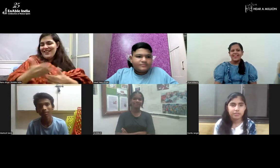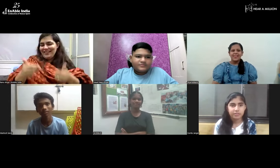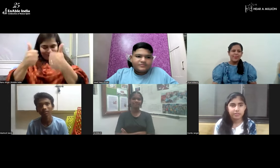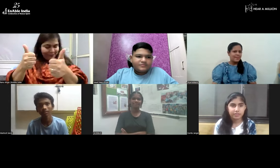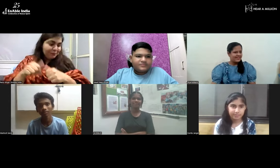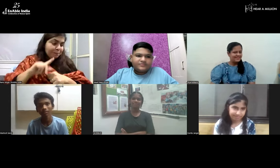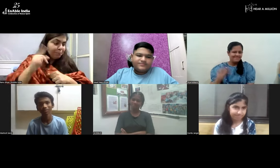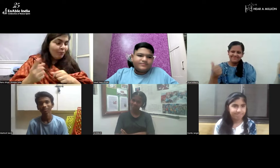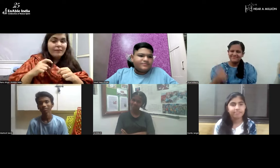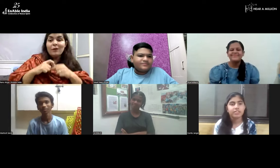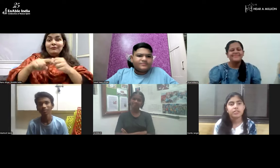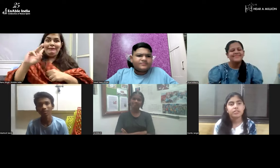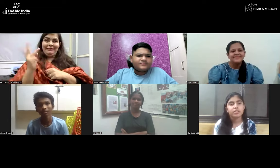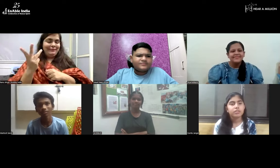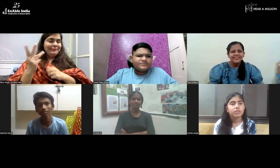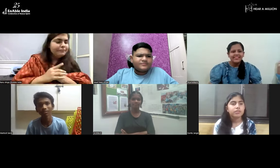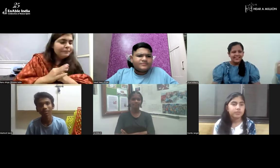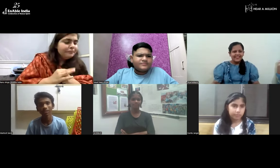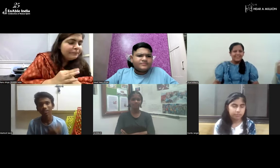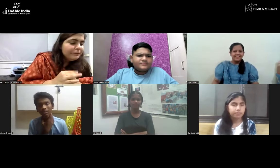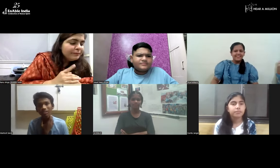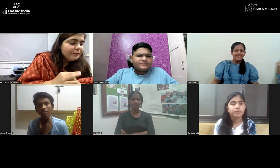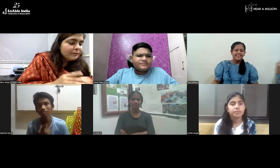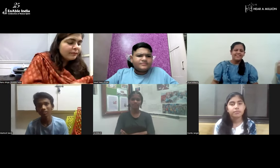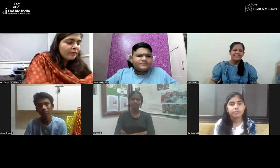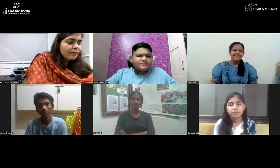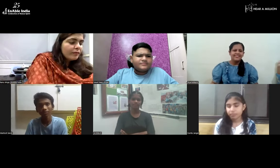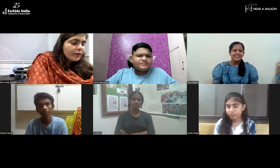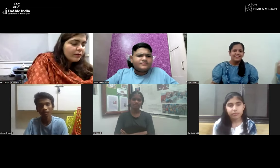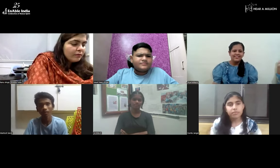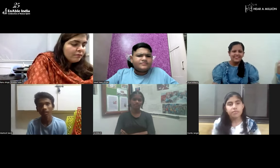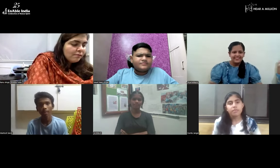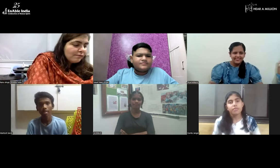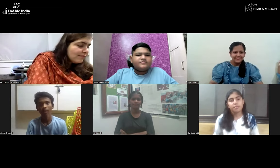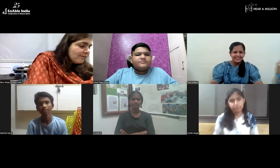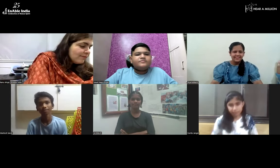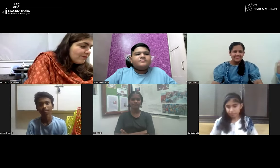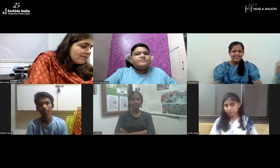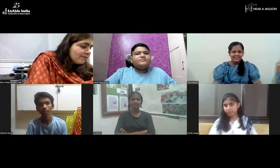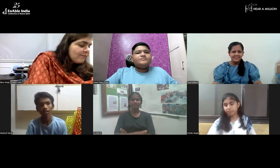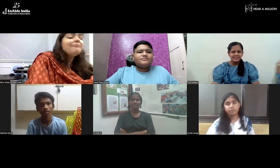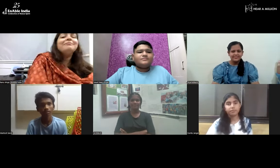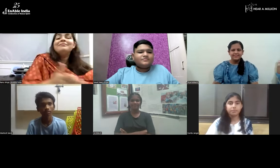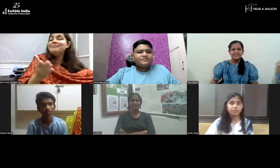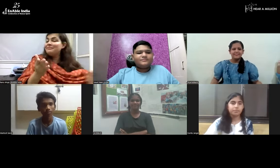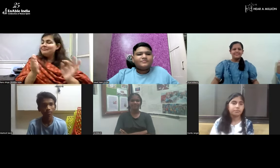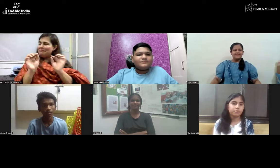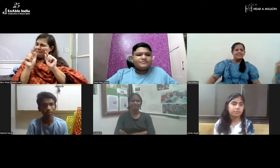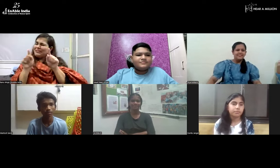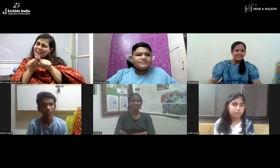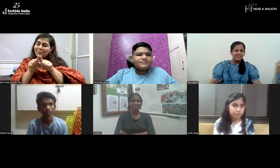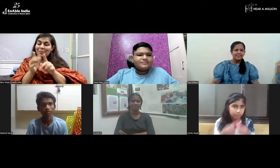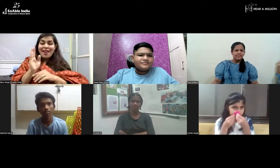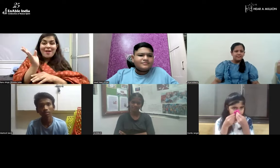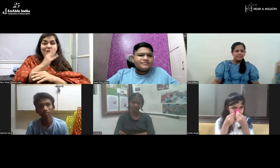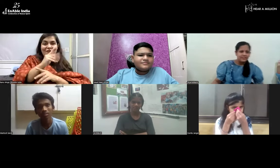have to take it. You have to be a bit strict so that the child starts reading. And that habit Right, of right, using right. phone will go away. Meet,